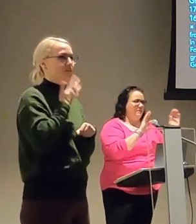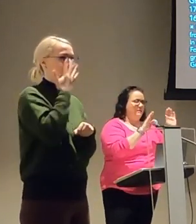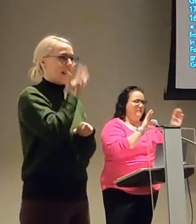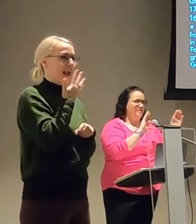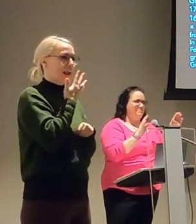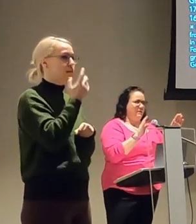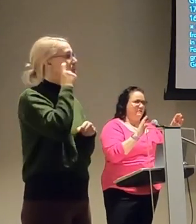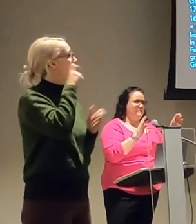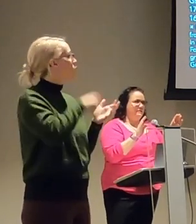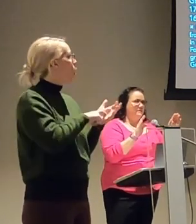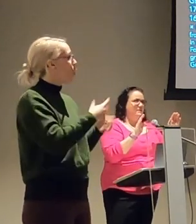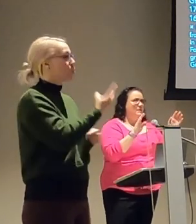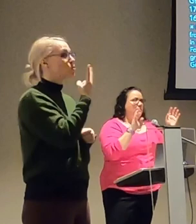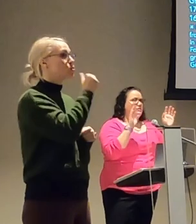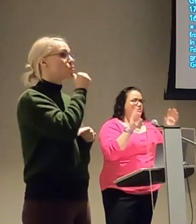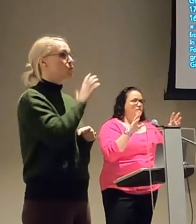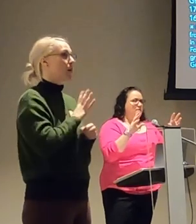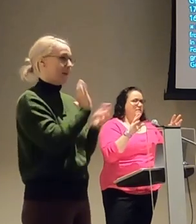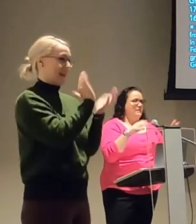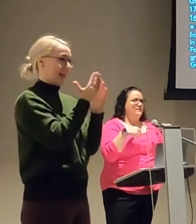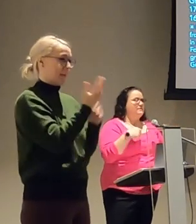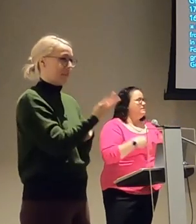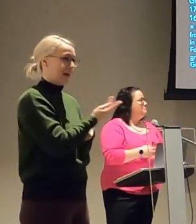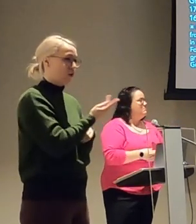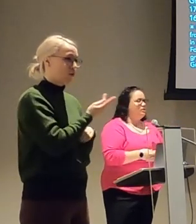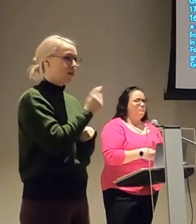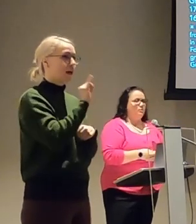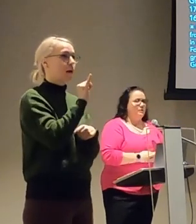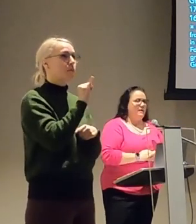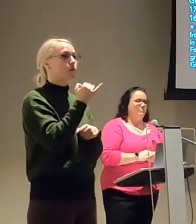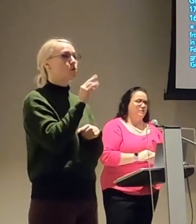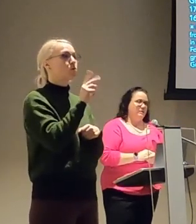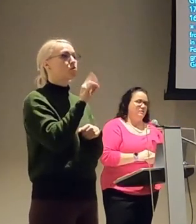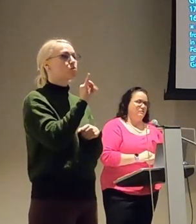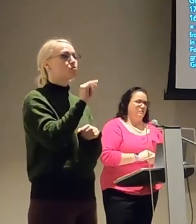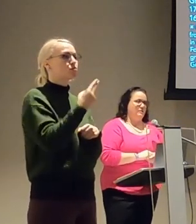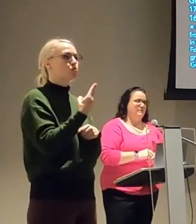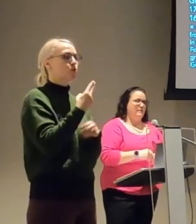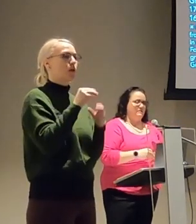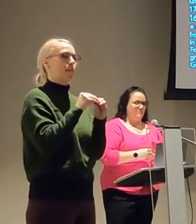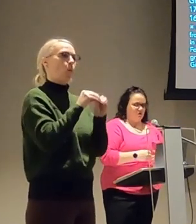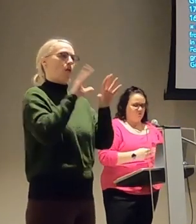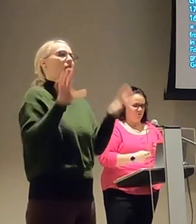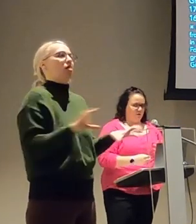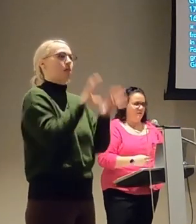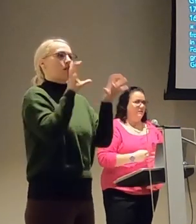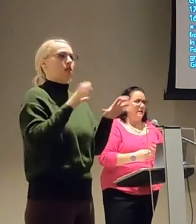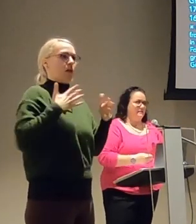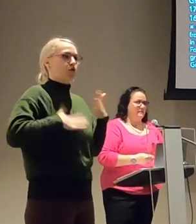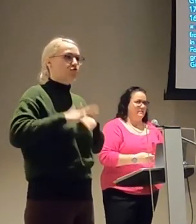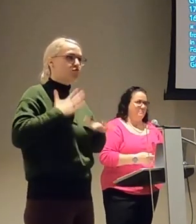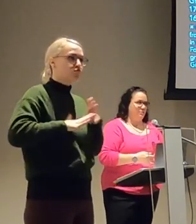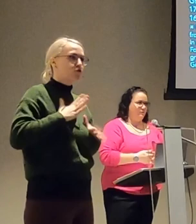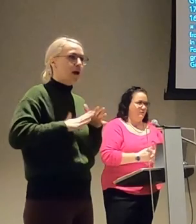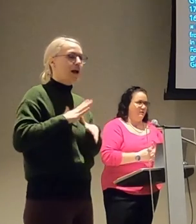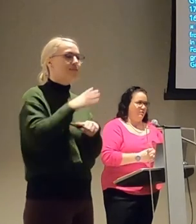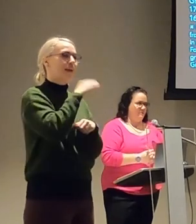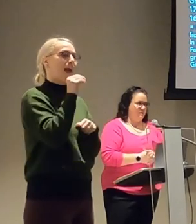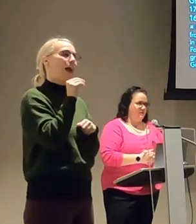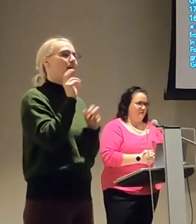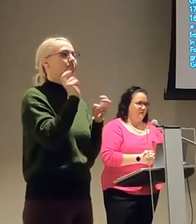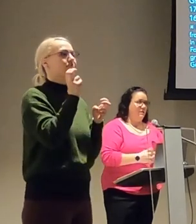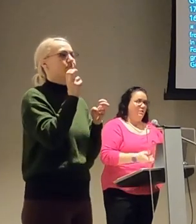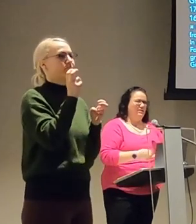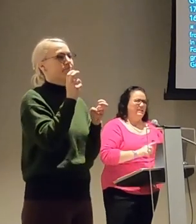two women in comparison, Judith is much more elaborately adorned and much more kind of classically beautiful than